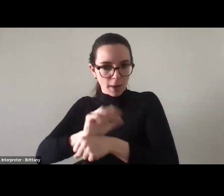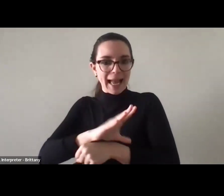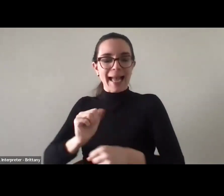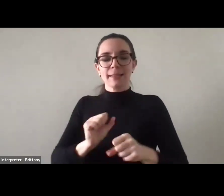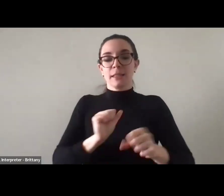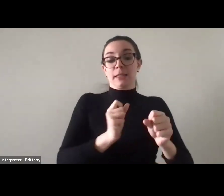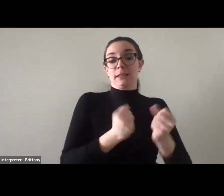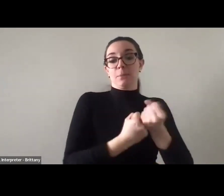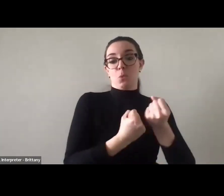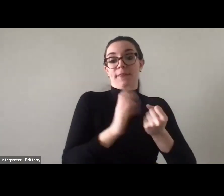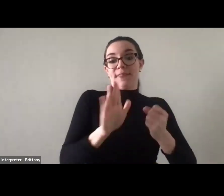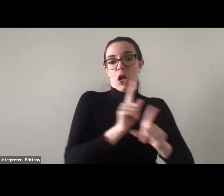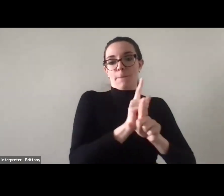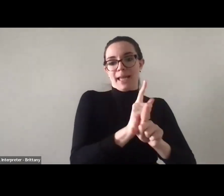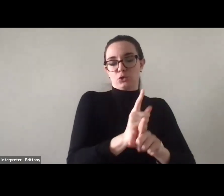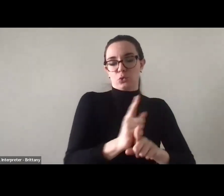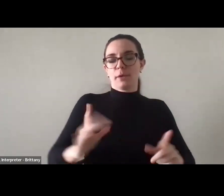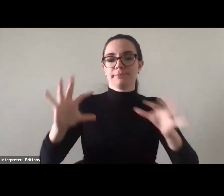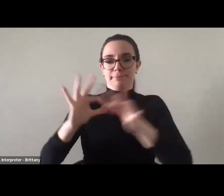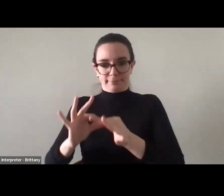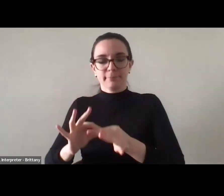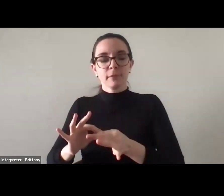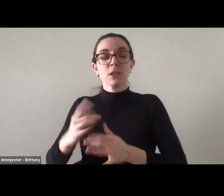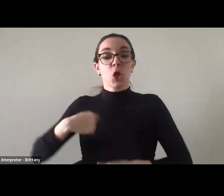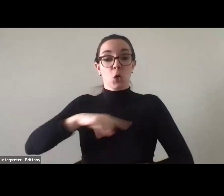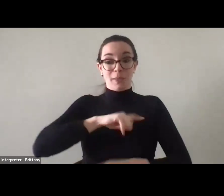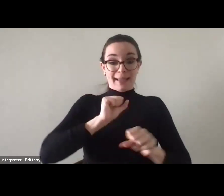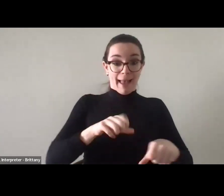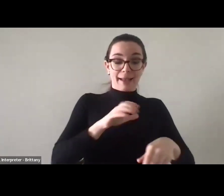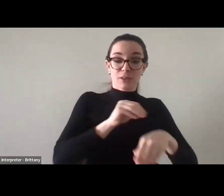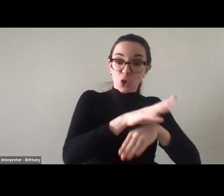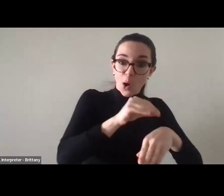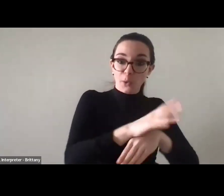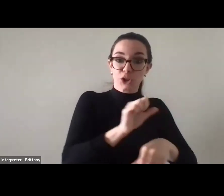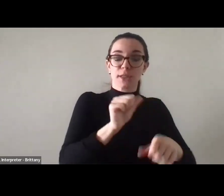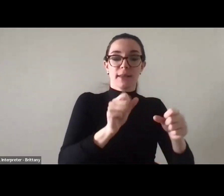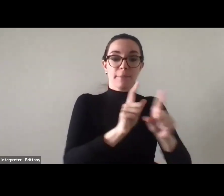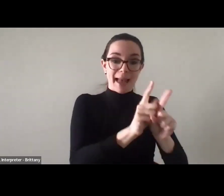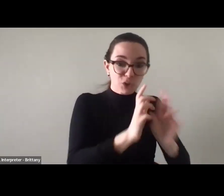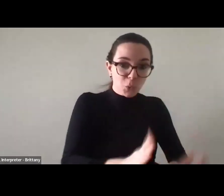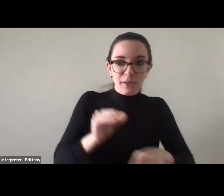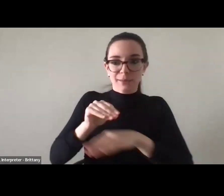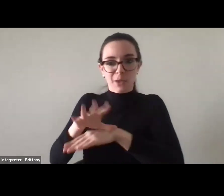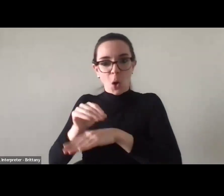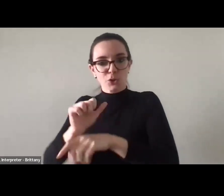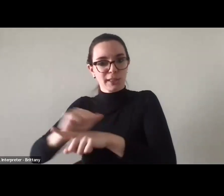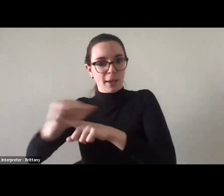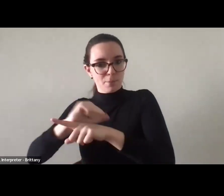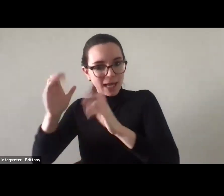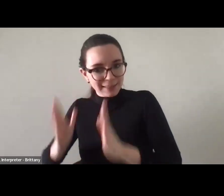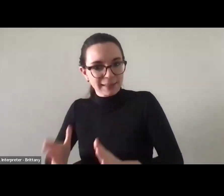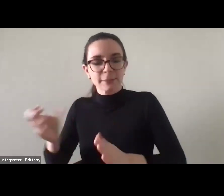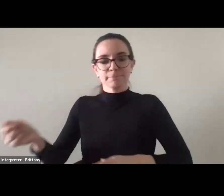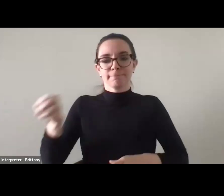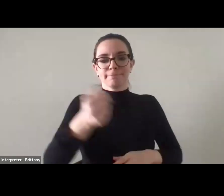their apprenticeship. So we are able to coach the mentor, coach the apprentice, and get that person into a place that they